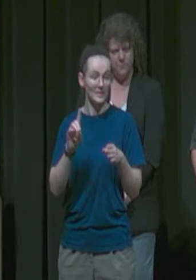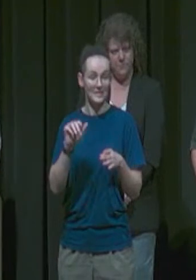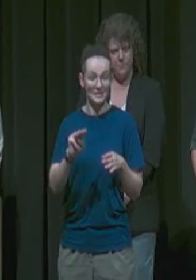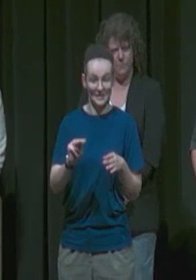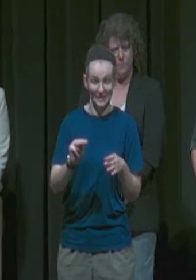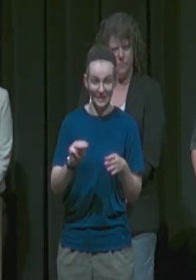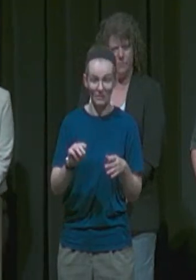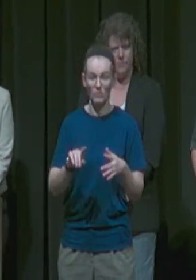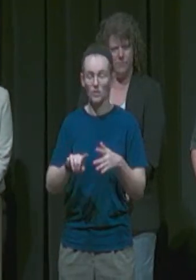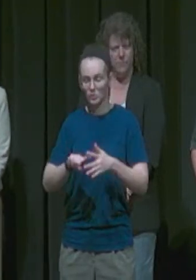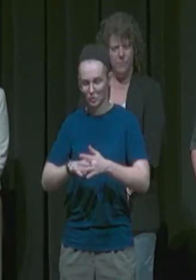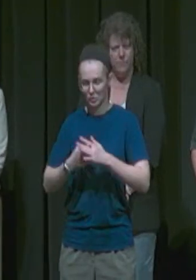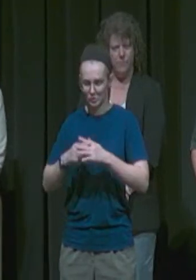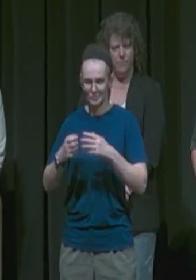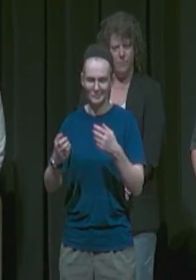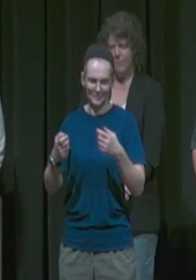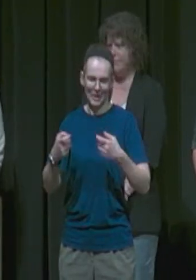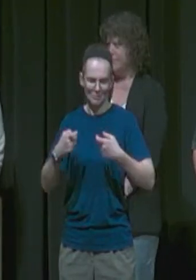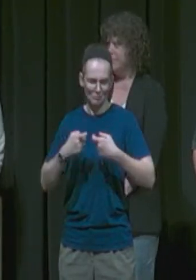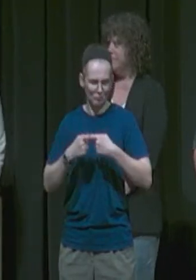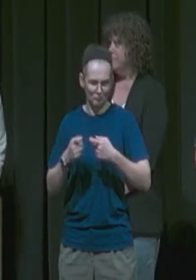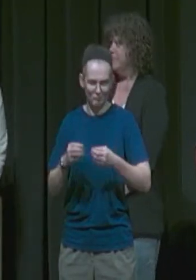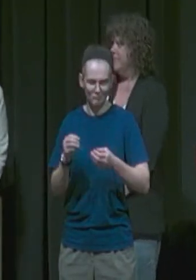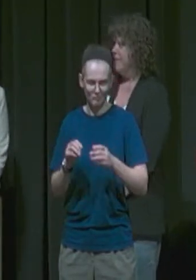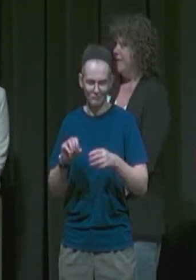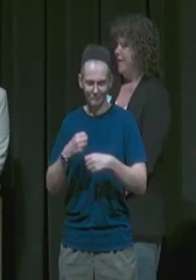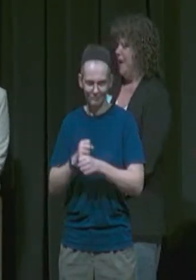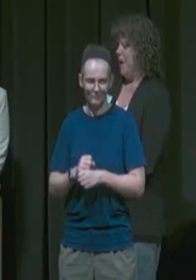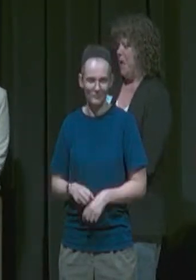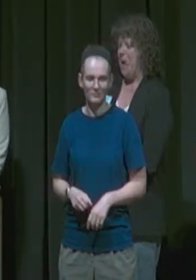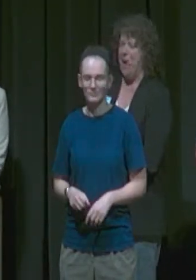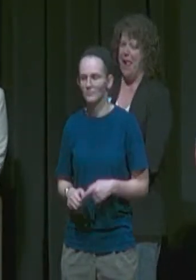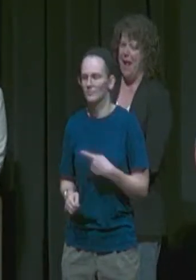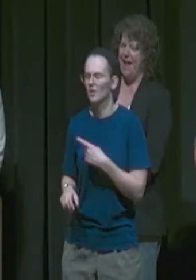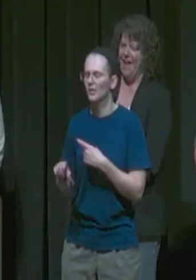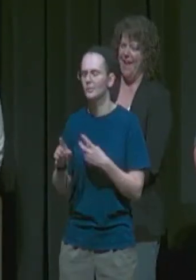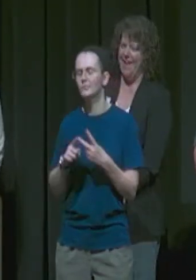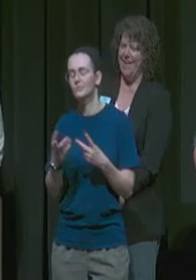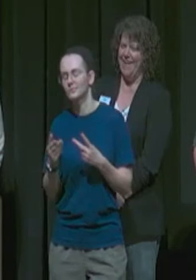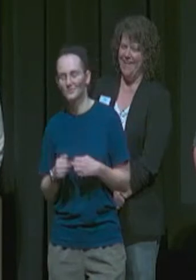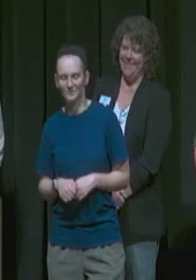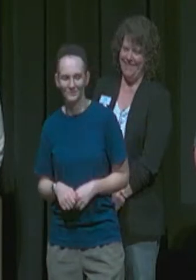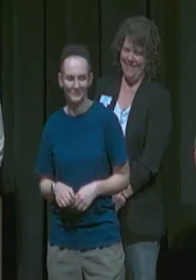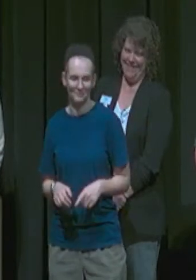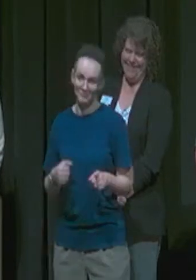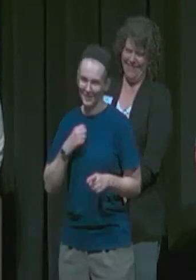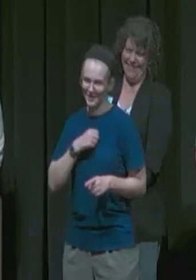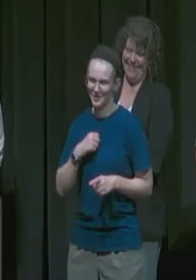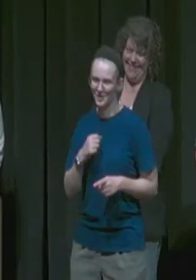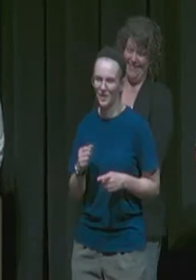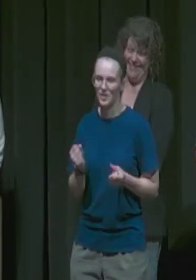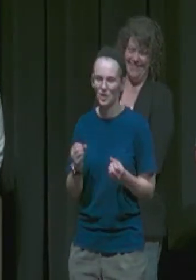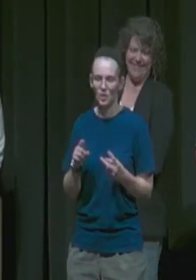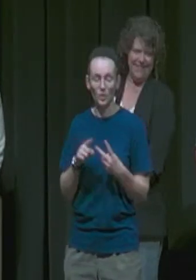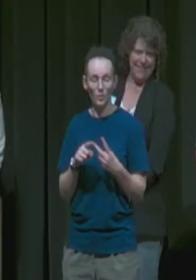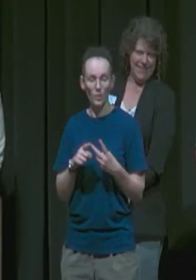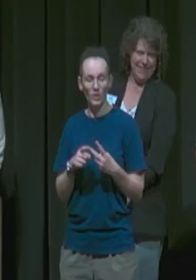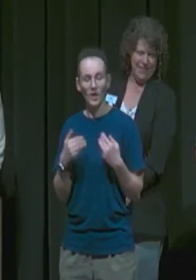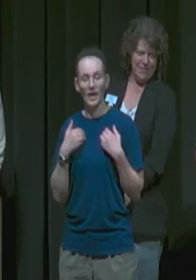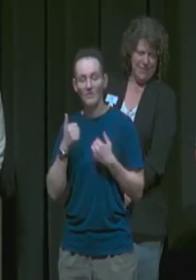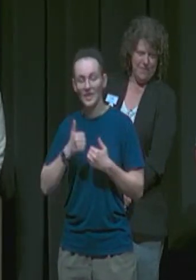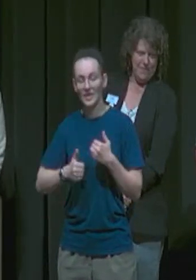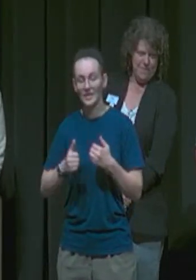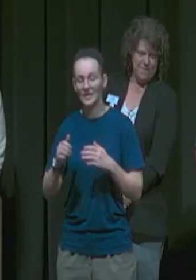to generate energy? Okay, what's your second question? And then the second question is, are there